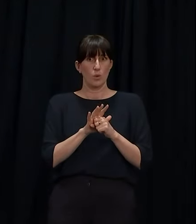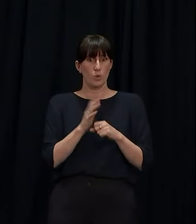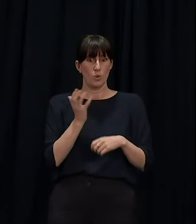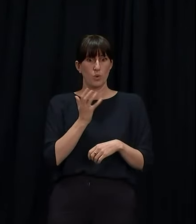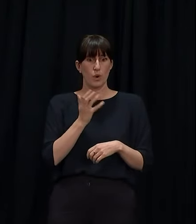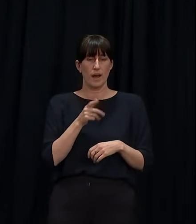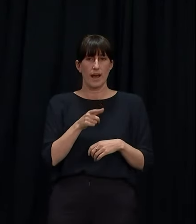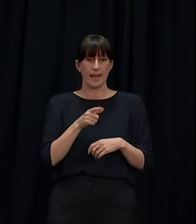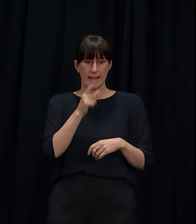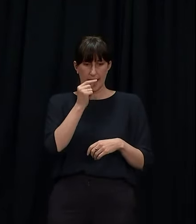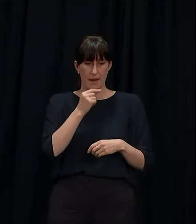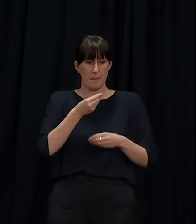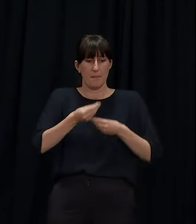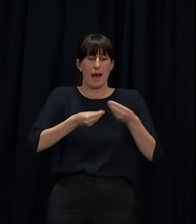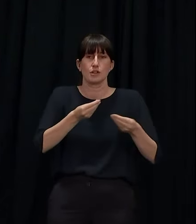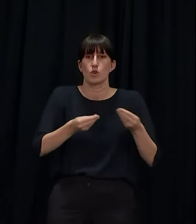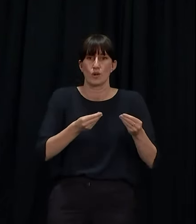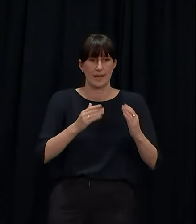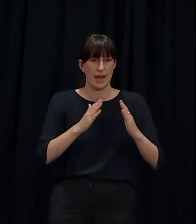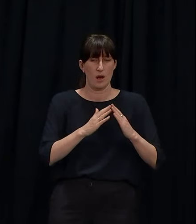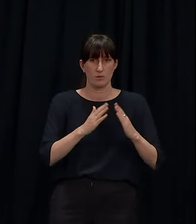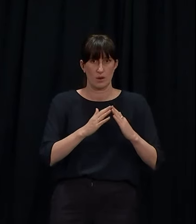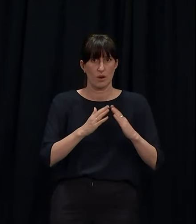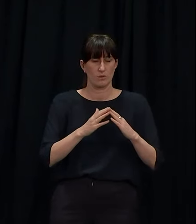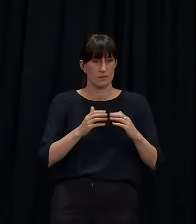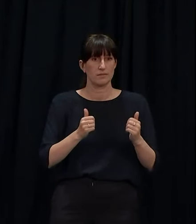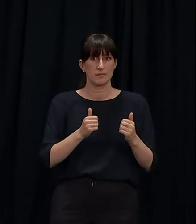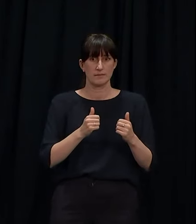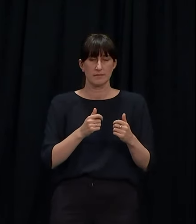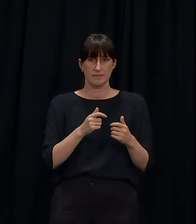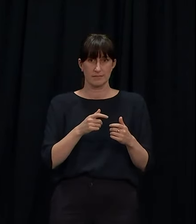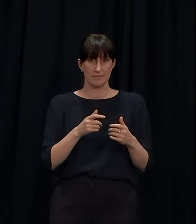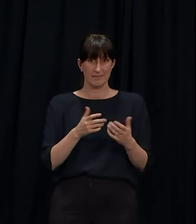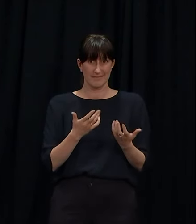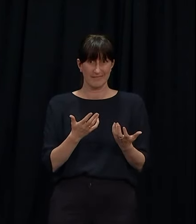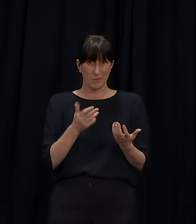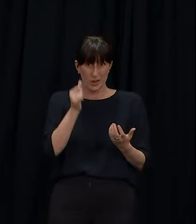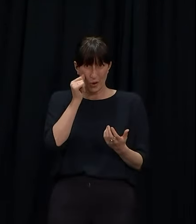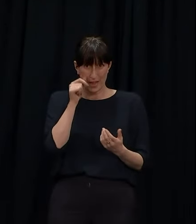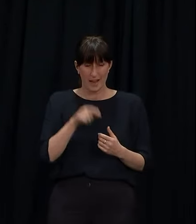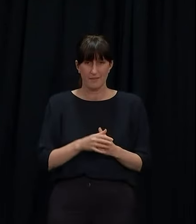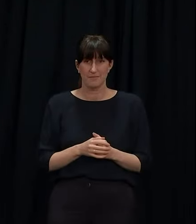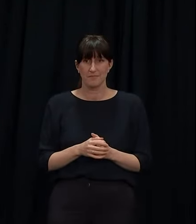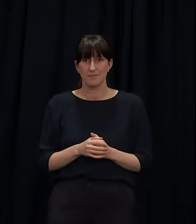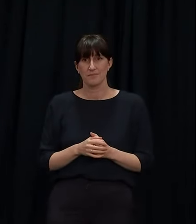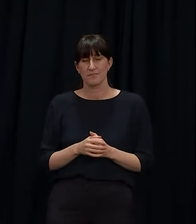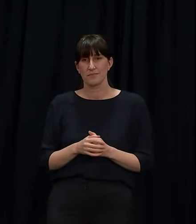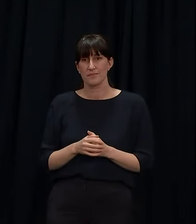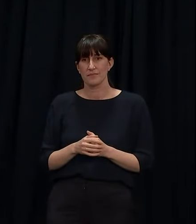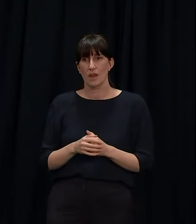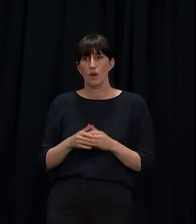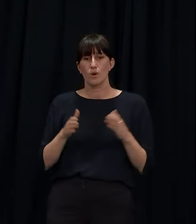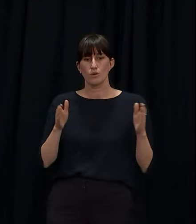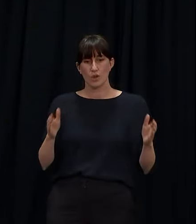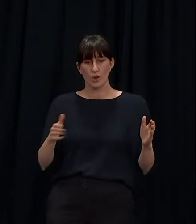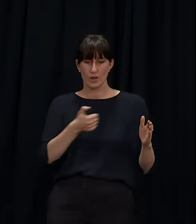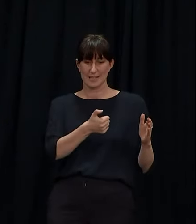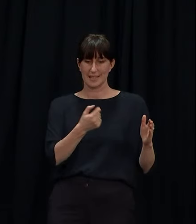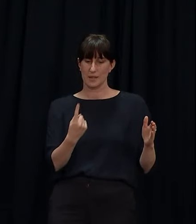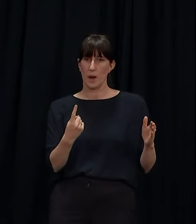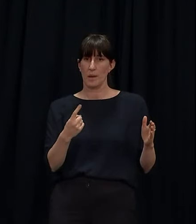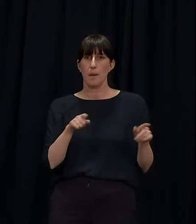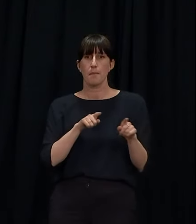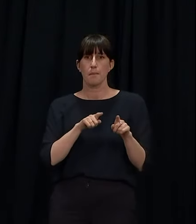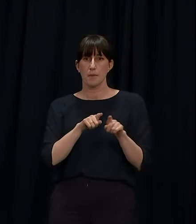what's happening here. Also, of those 60-plus cases, our public health team have linked the majority.